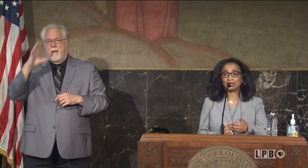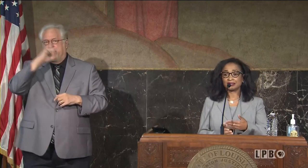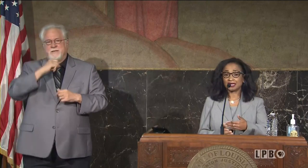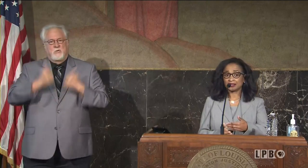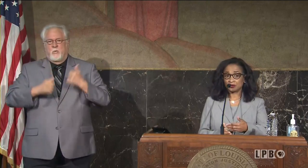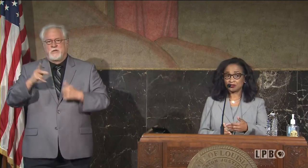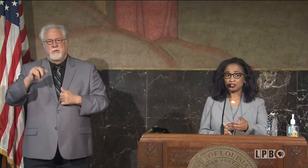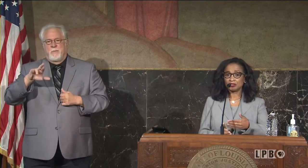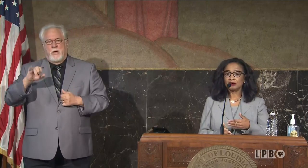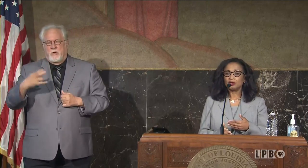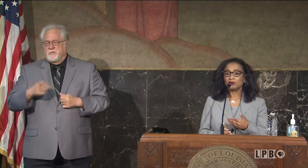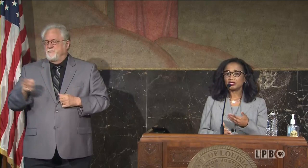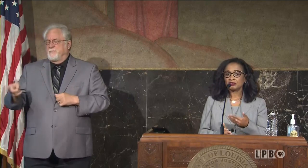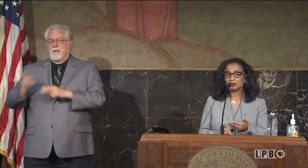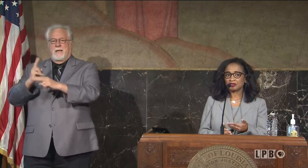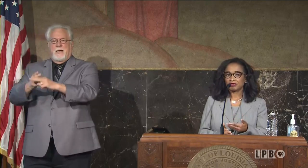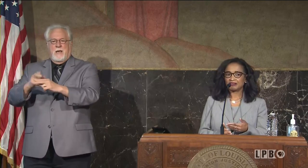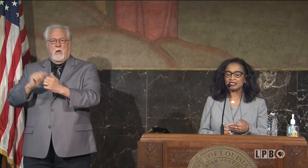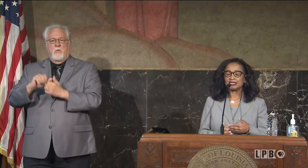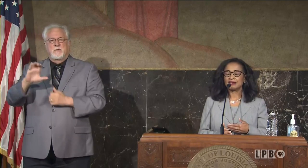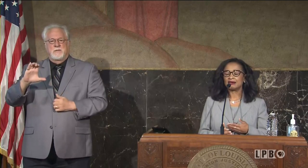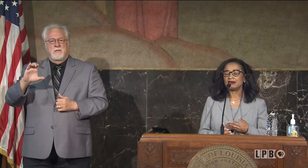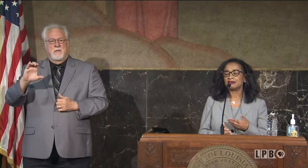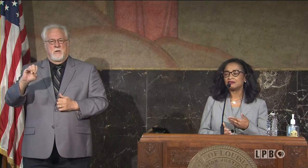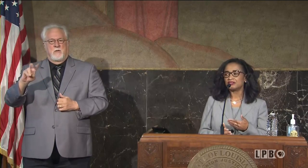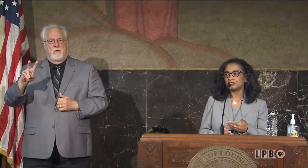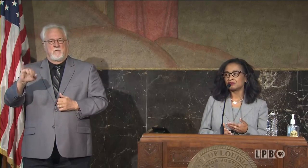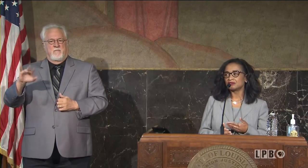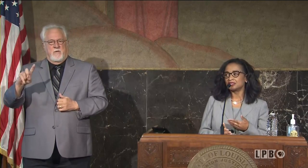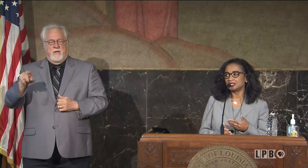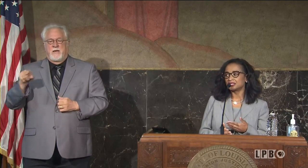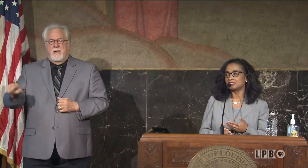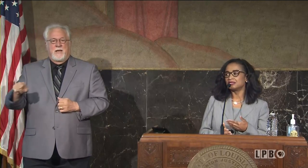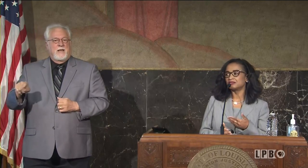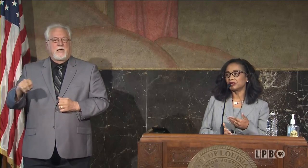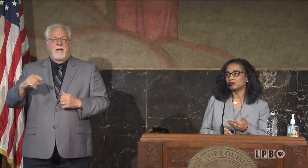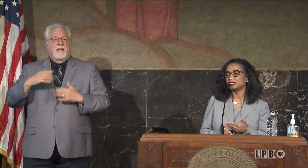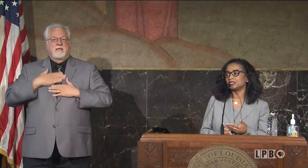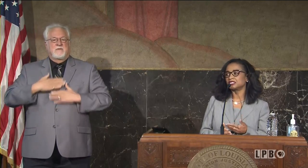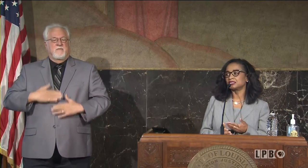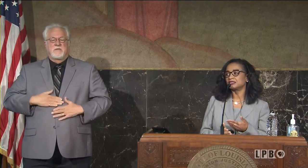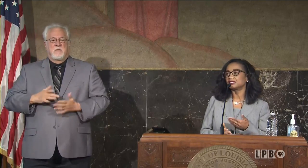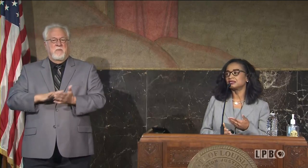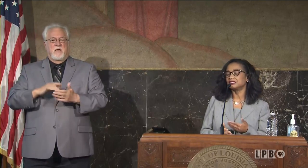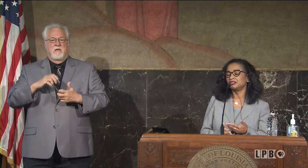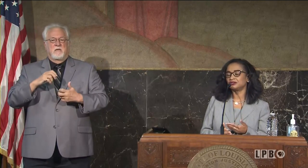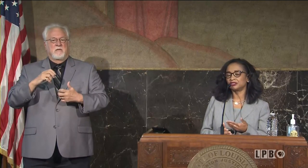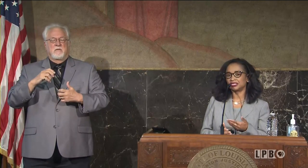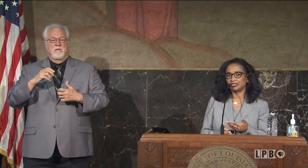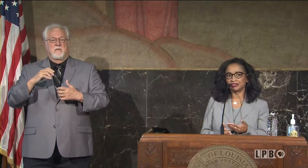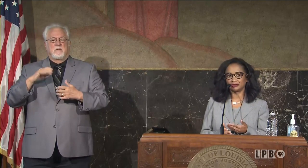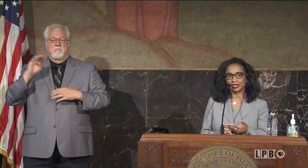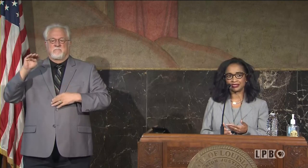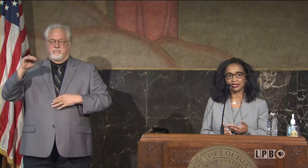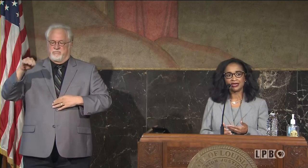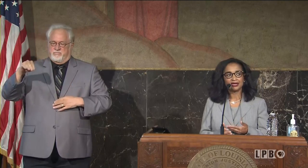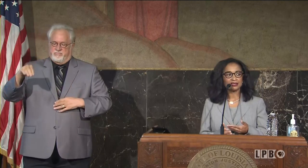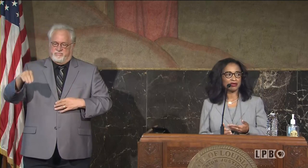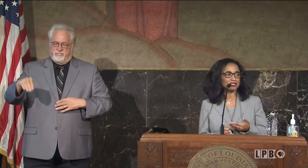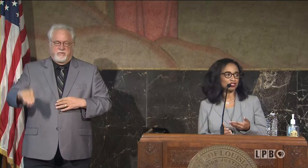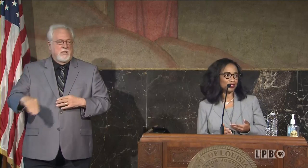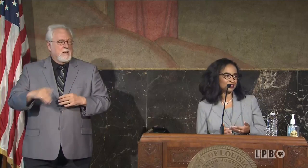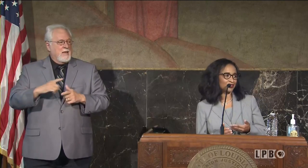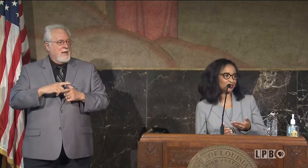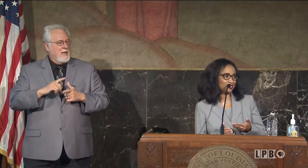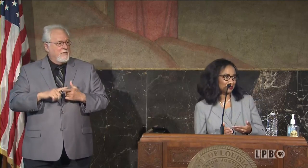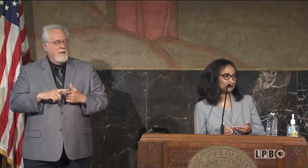He was diagnosed with coronavirus, and his physical condition, his medical condition, continued to deteriorate. And so